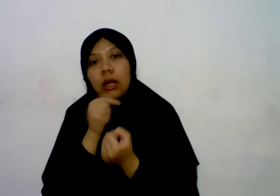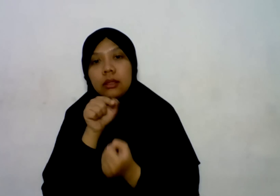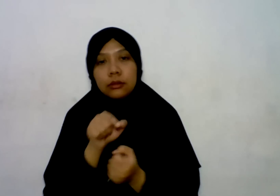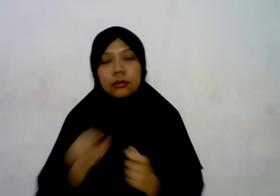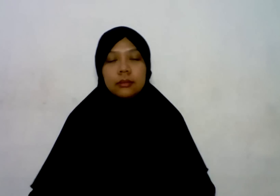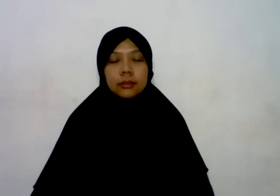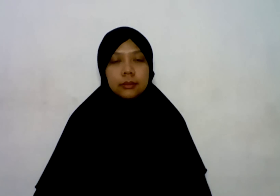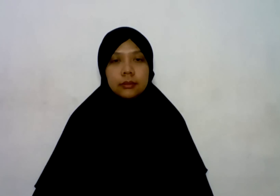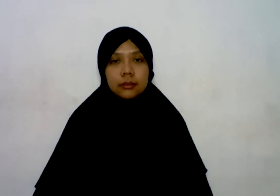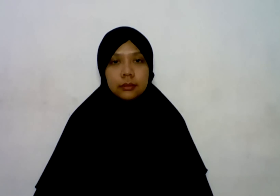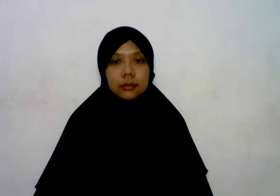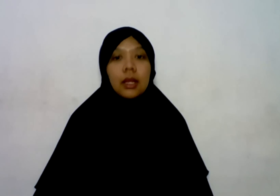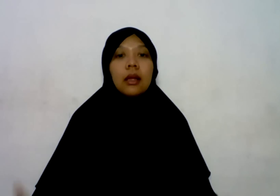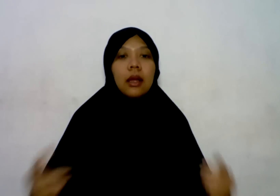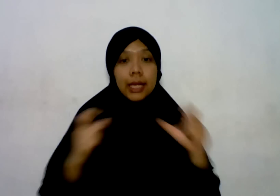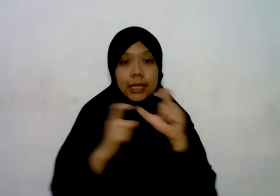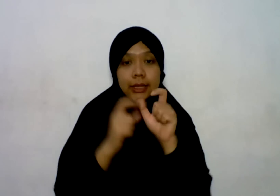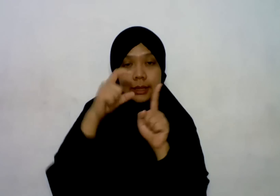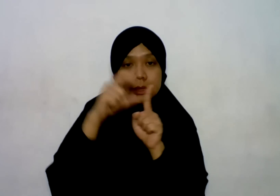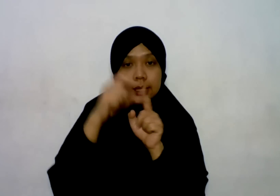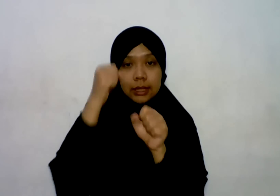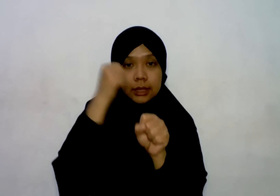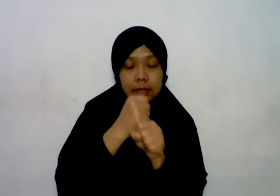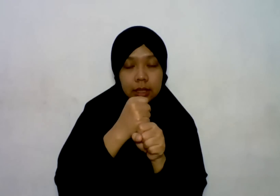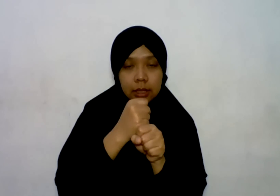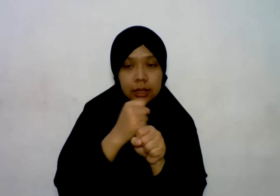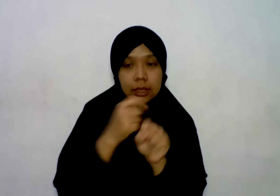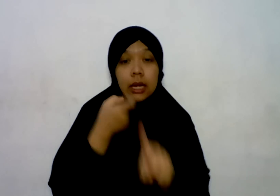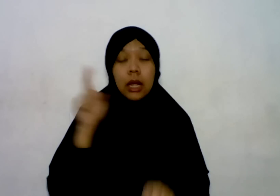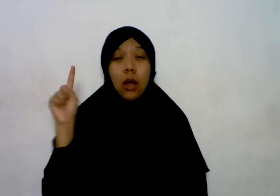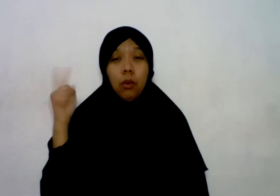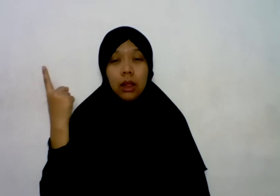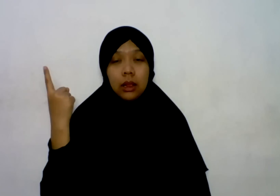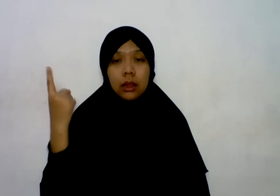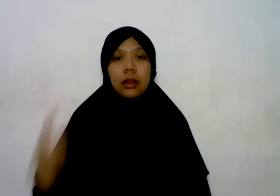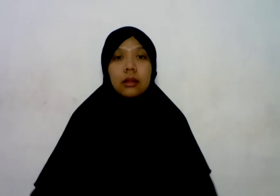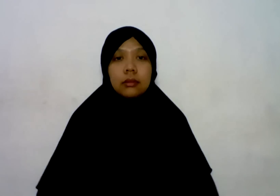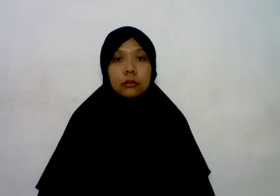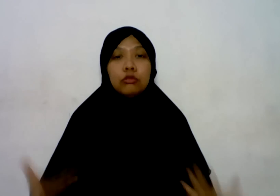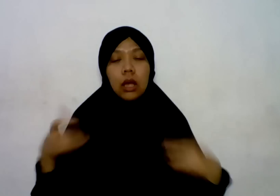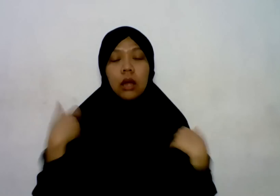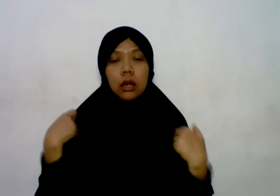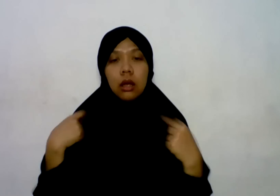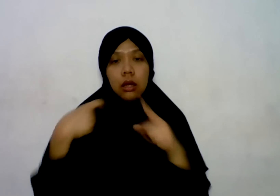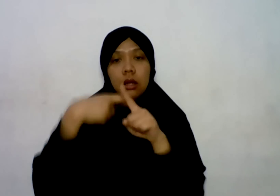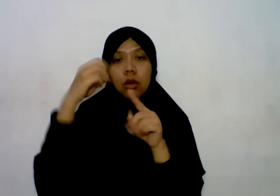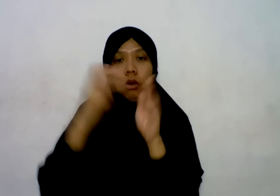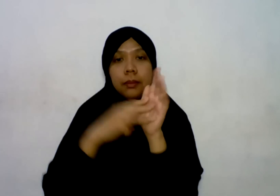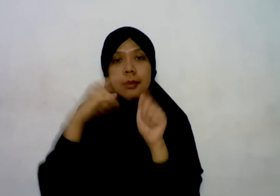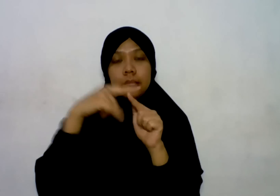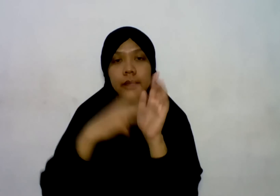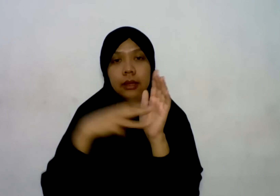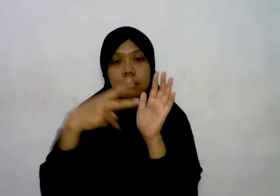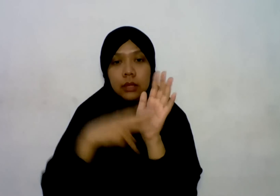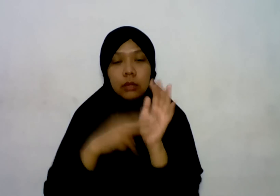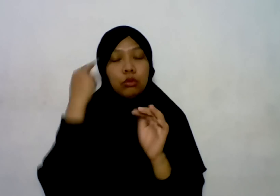the SDGs, since the beginning, there have been a commitment about working